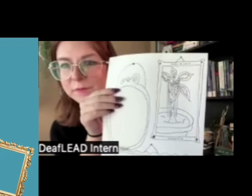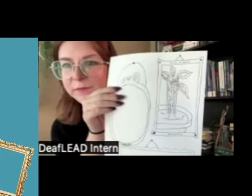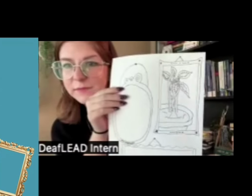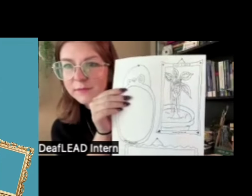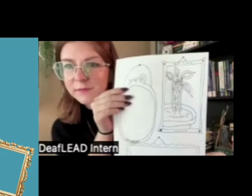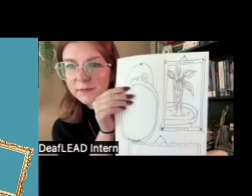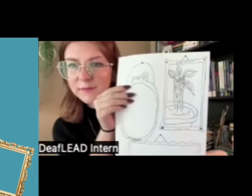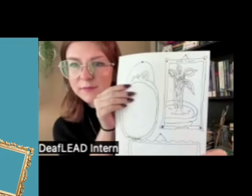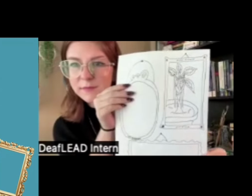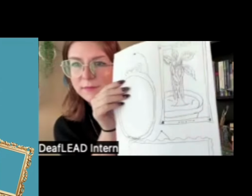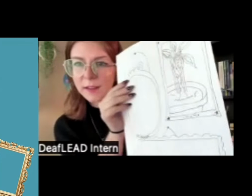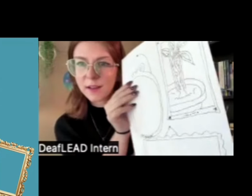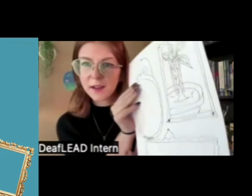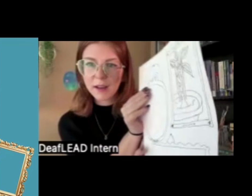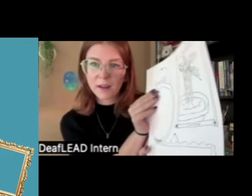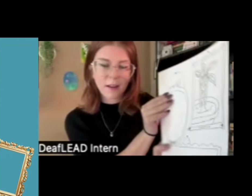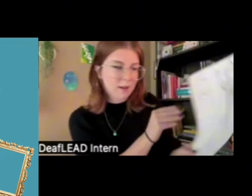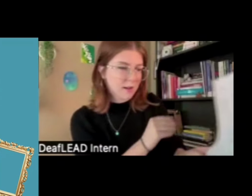the plant.